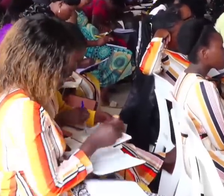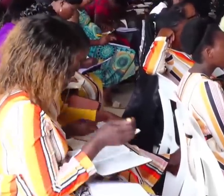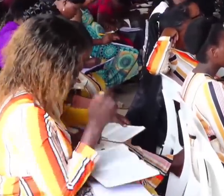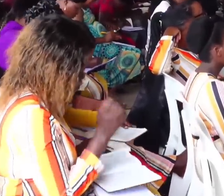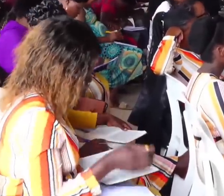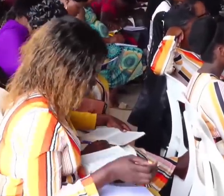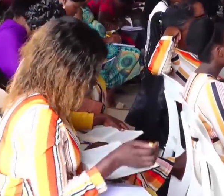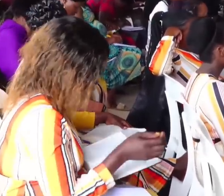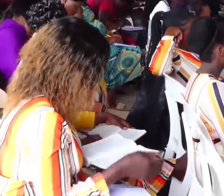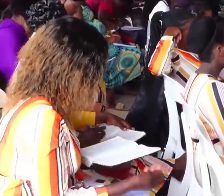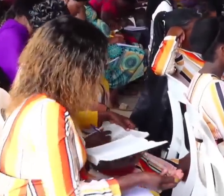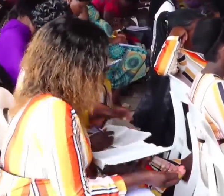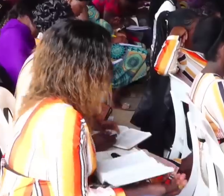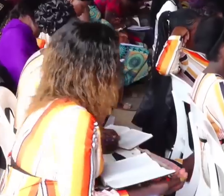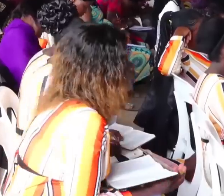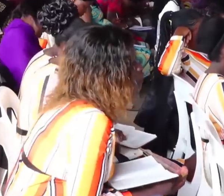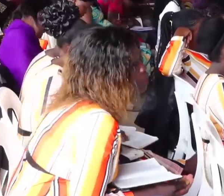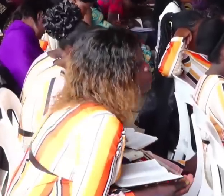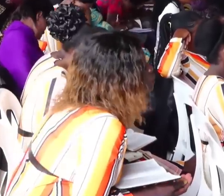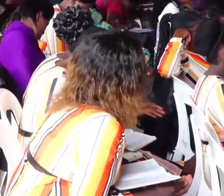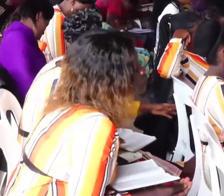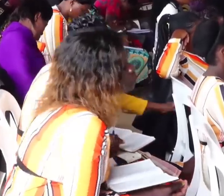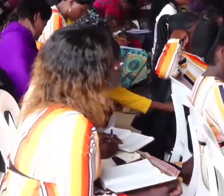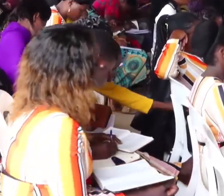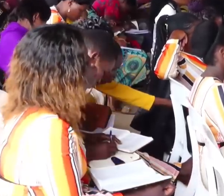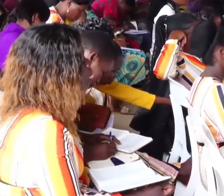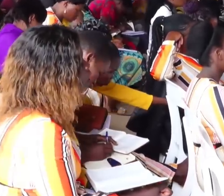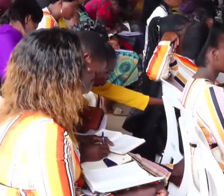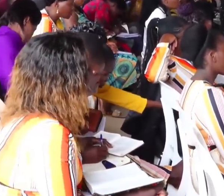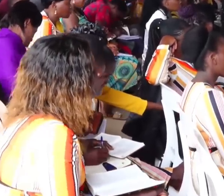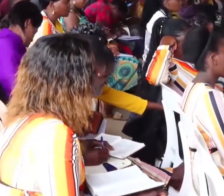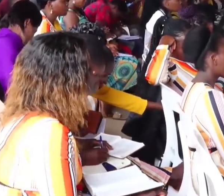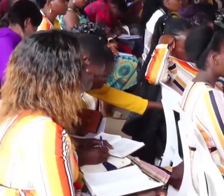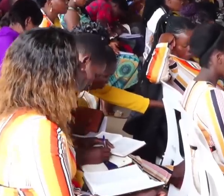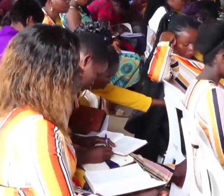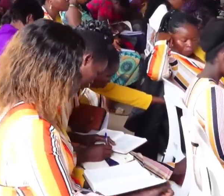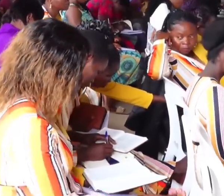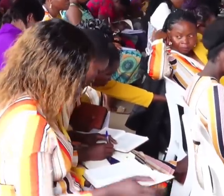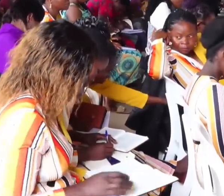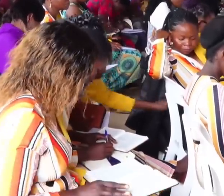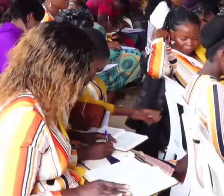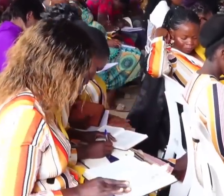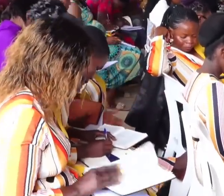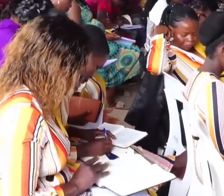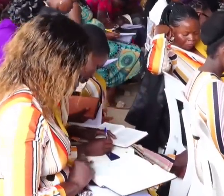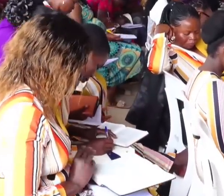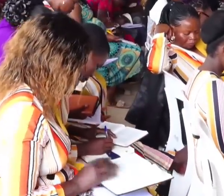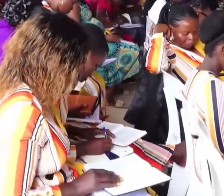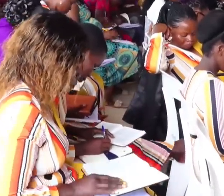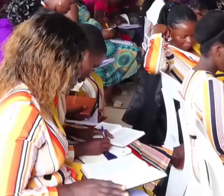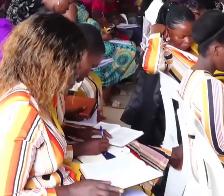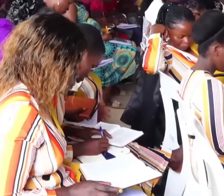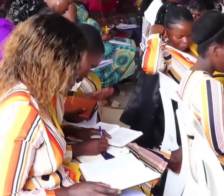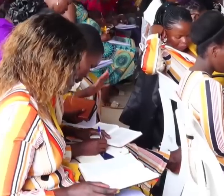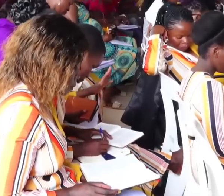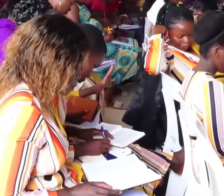b'Efeso. Paul continues to tell the Ephesians. Mukaga kumi. In chapter 6,